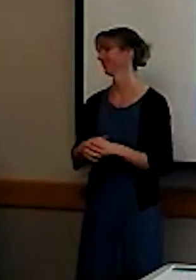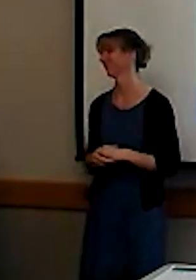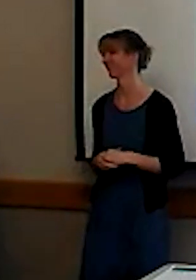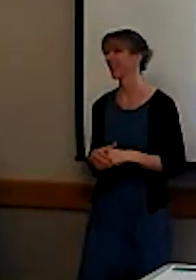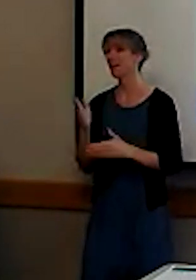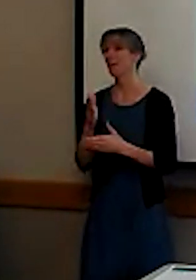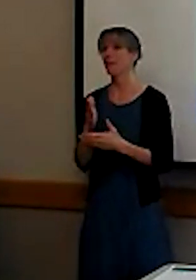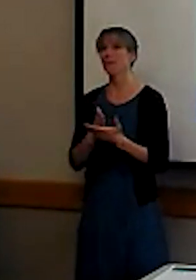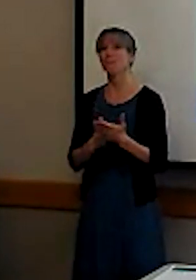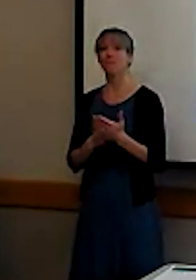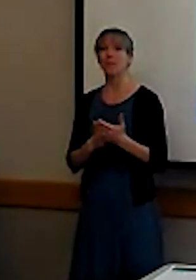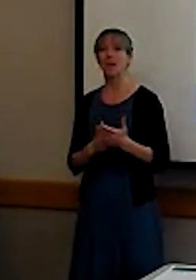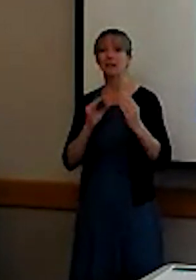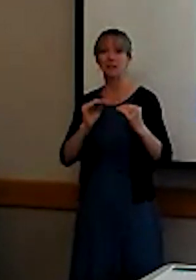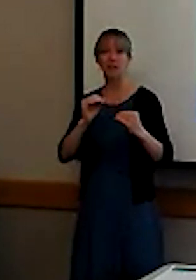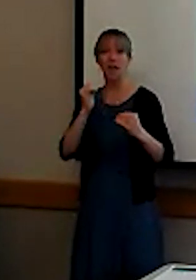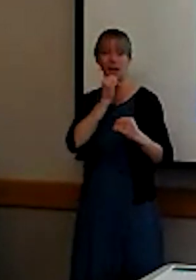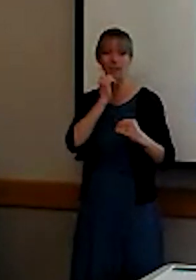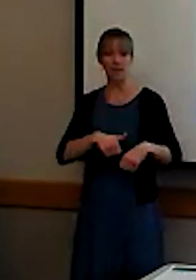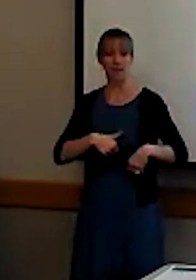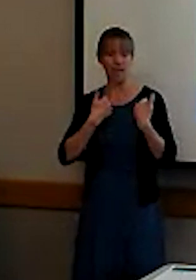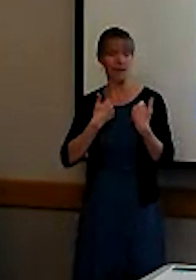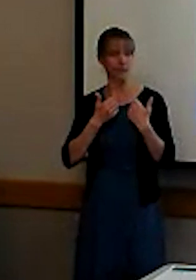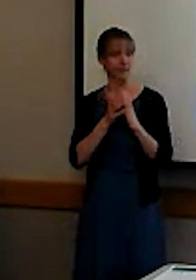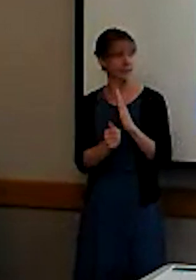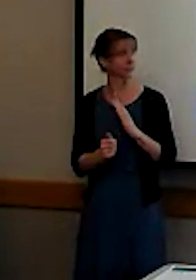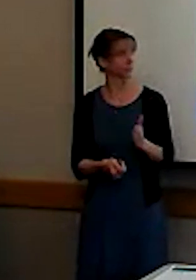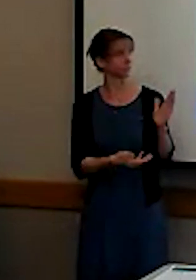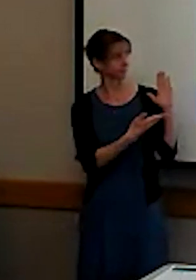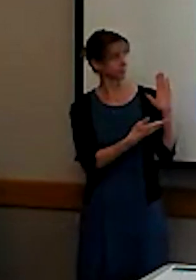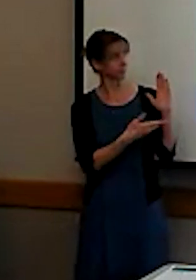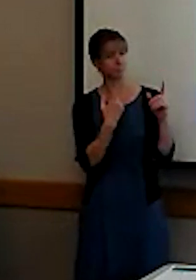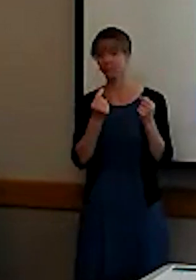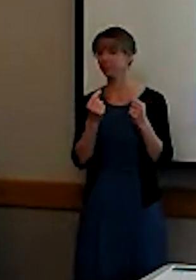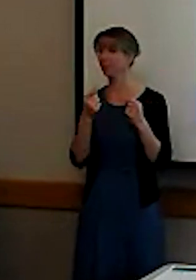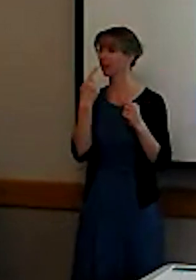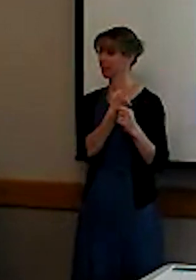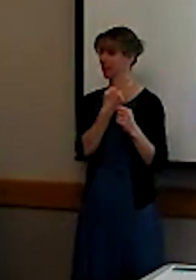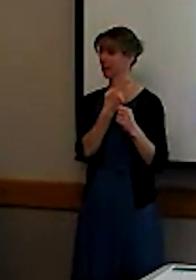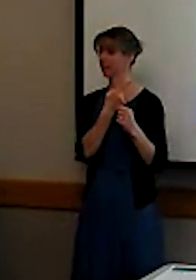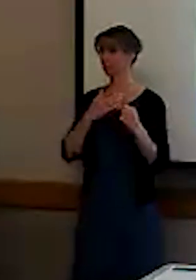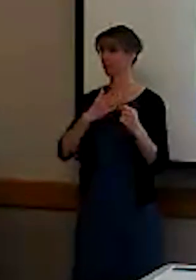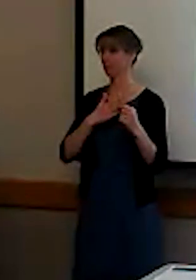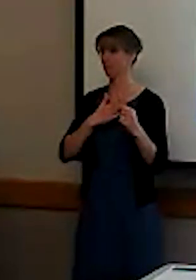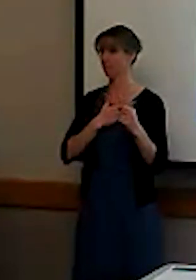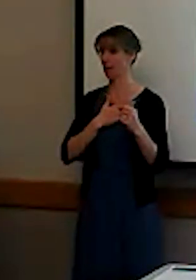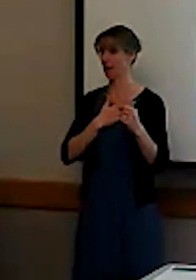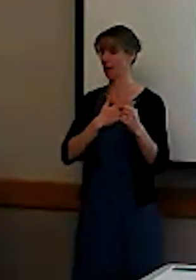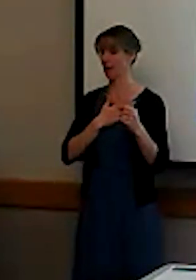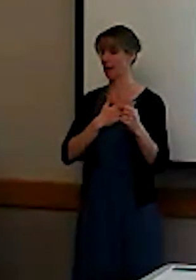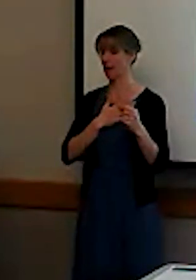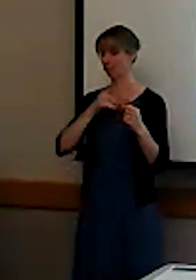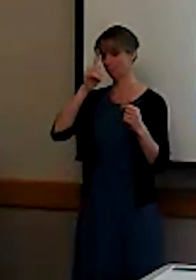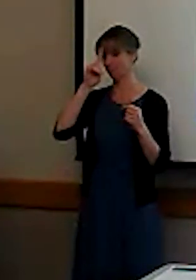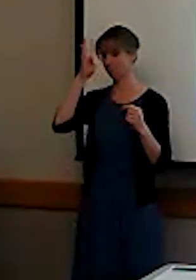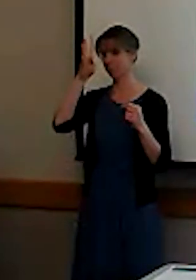So some of the teaching everyday life skills, okay? So that's the routine. This is what my plan to come up with to